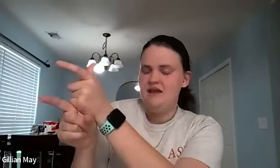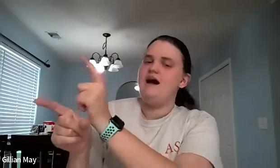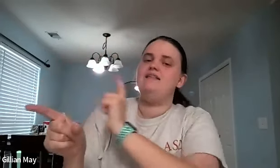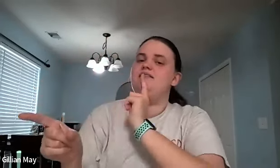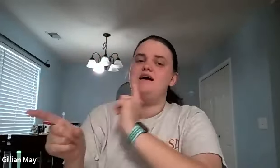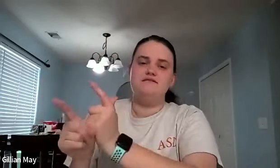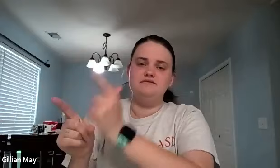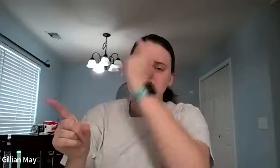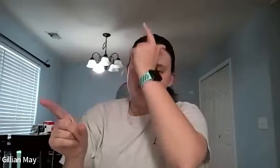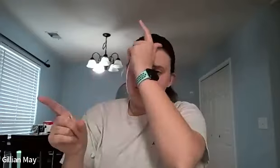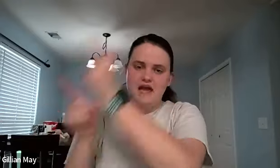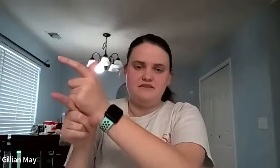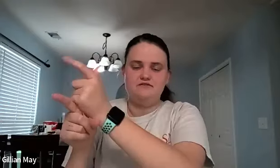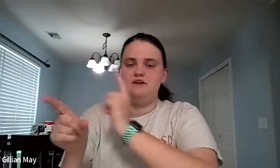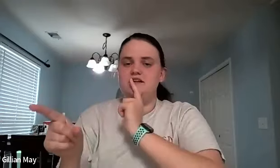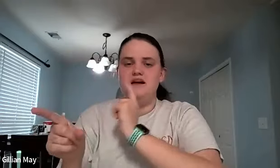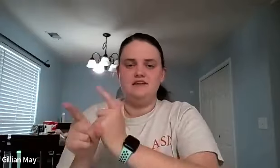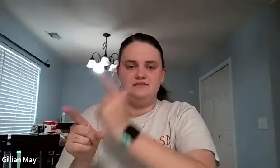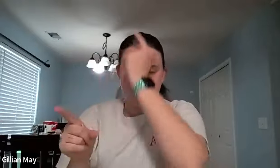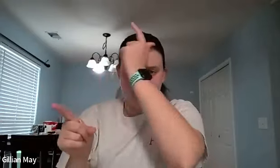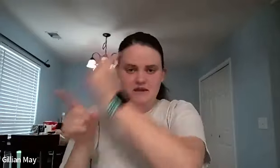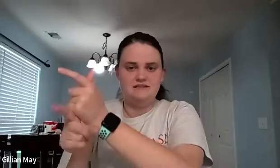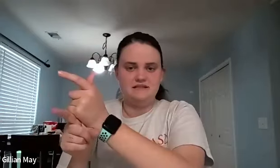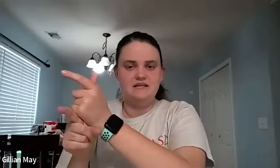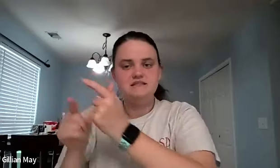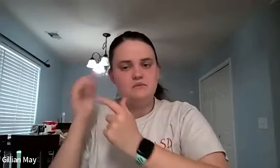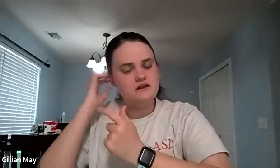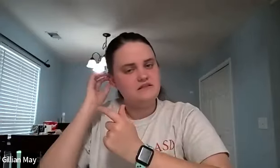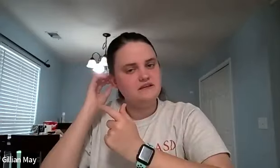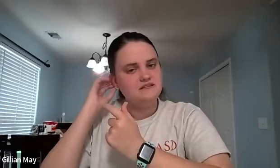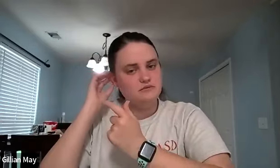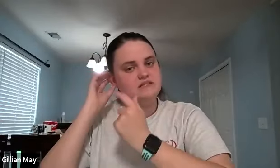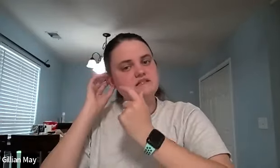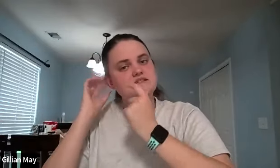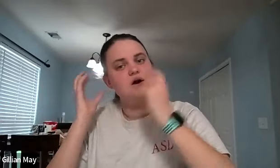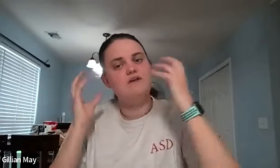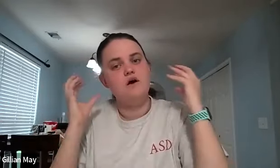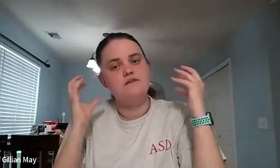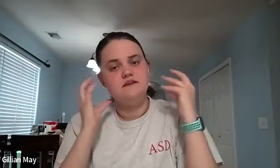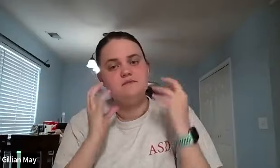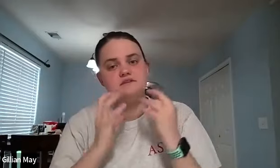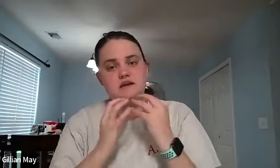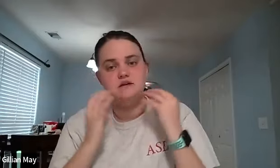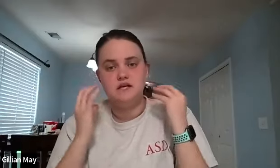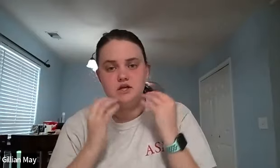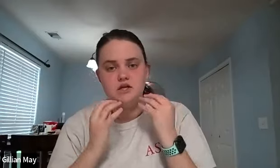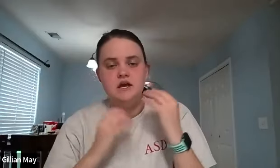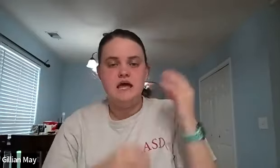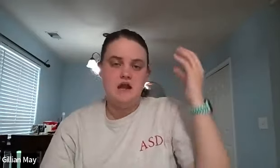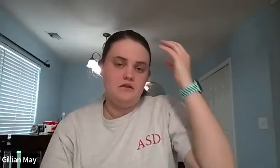I love that they're very like, they make sense. And one of the things, the reasons is they'll have all the females down here and all the